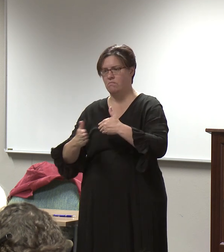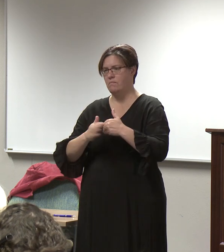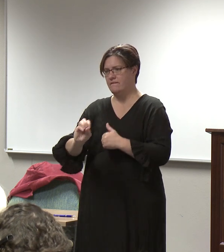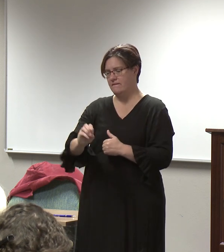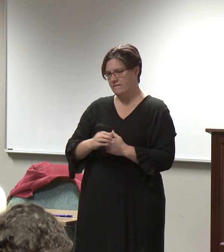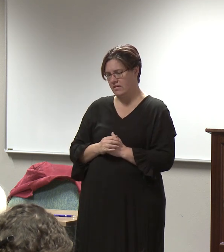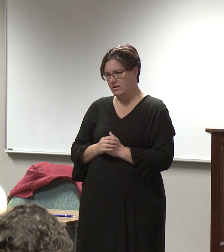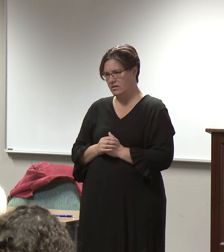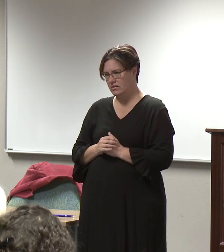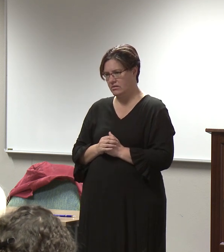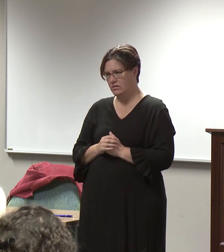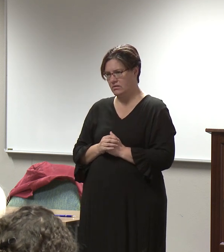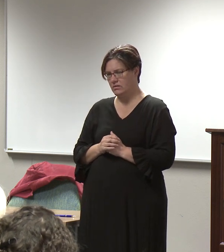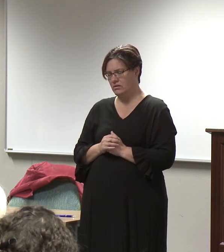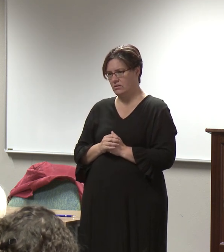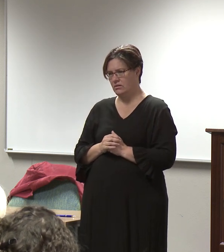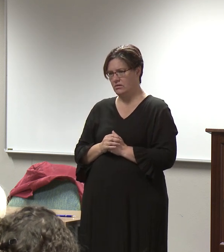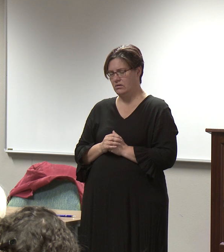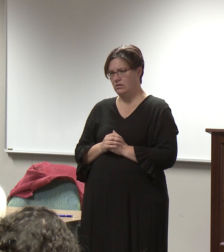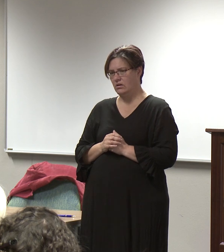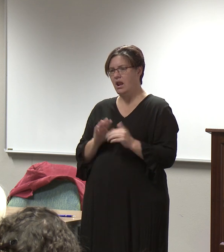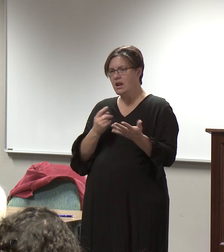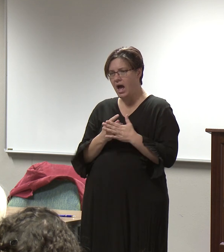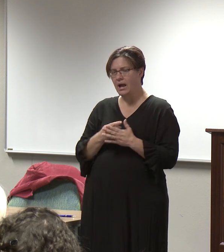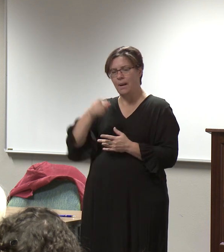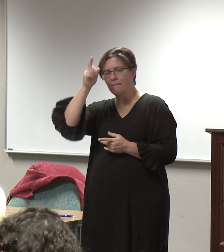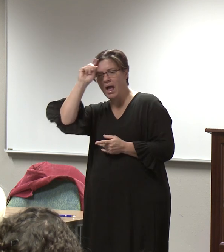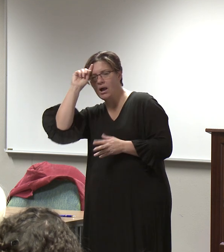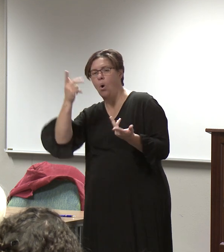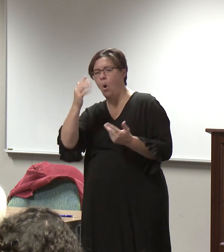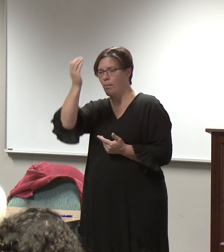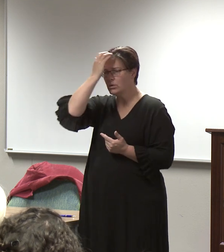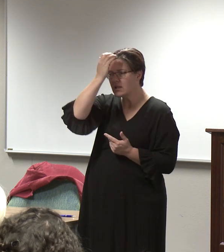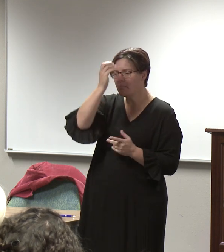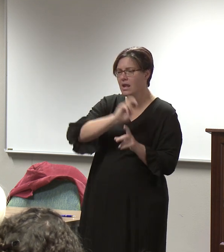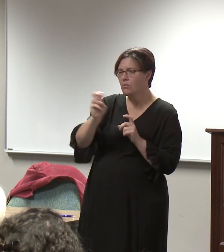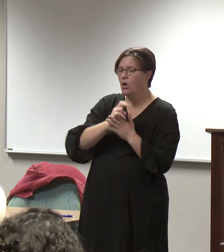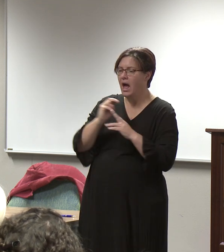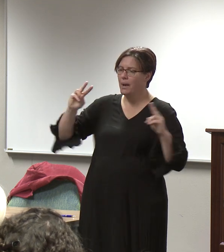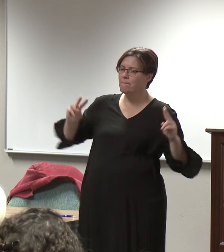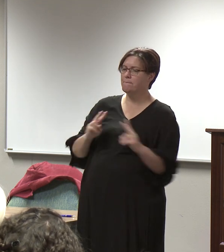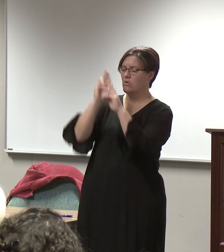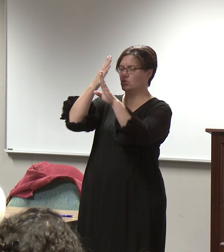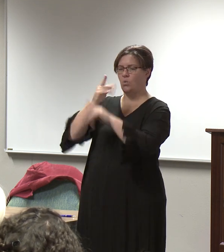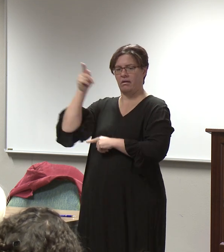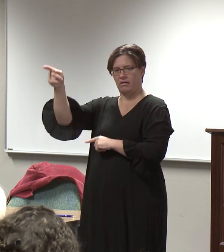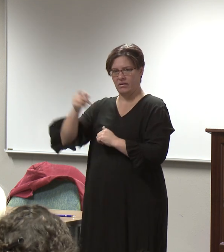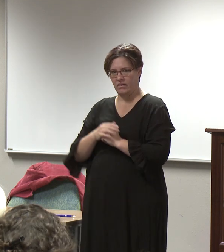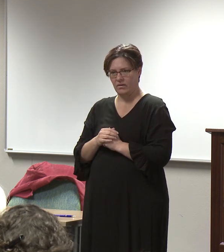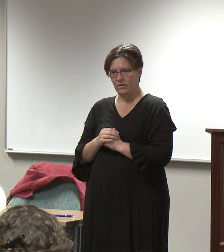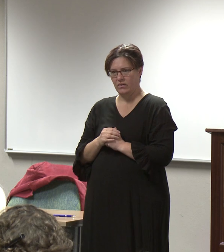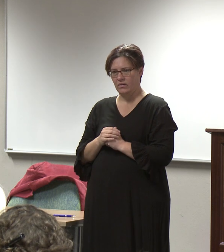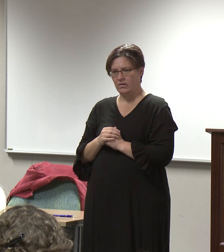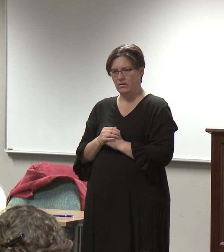An immigrant, a black or Muslim immigrant that works in a restaurant in Paris, of course, he is in